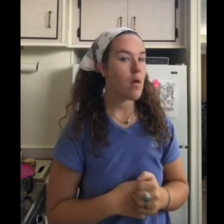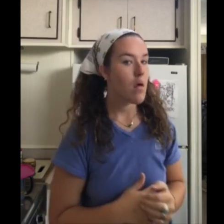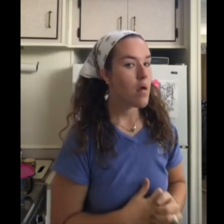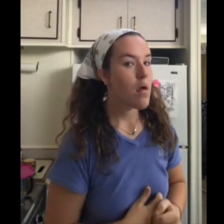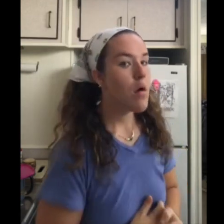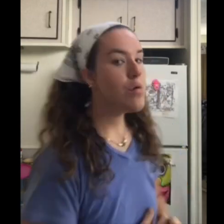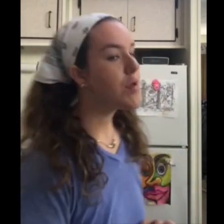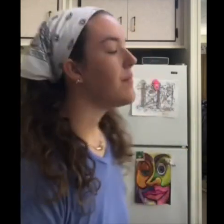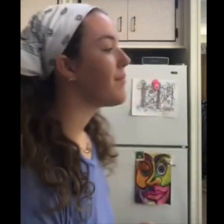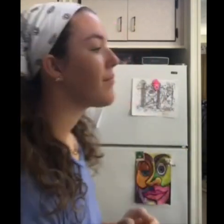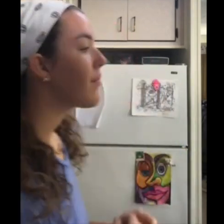ocean.